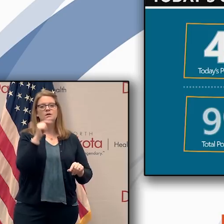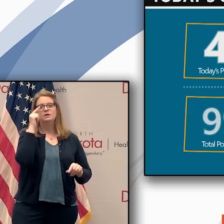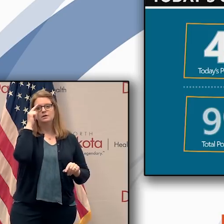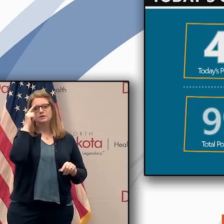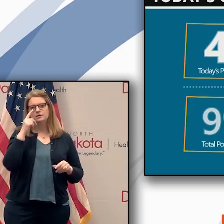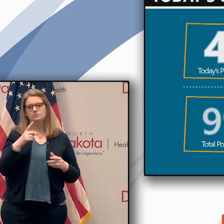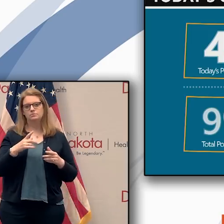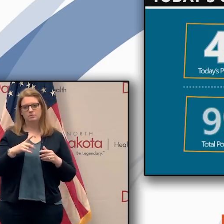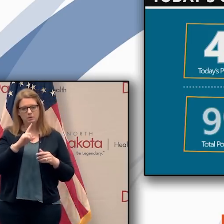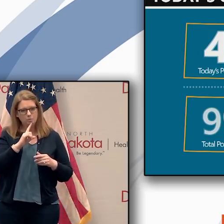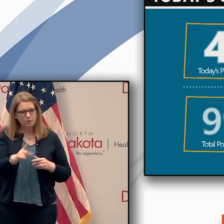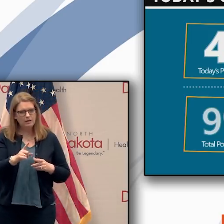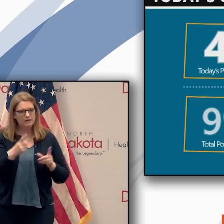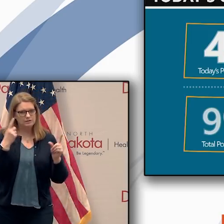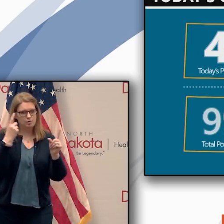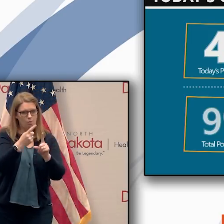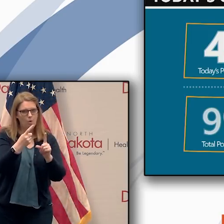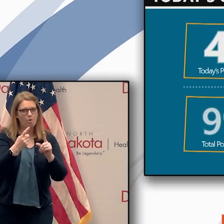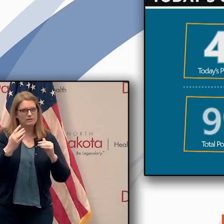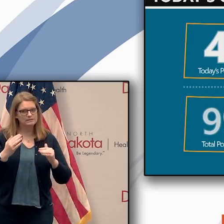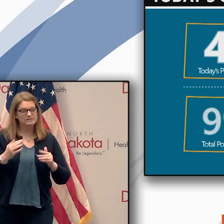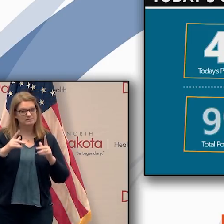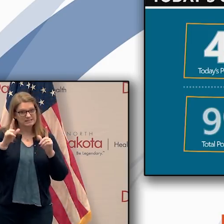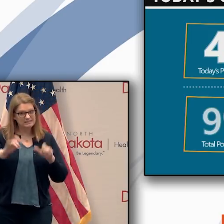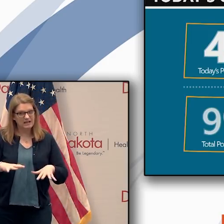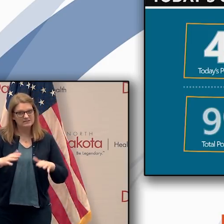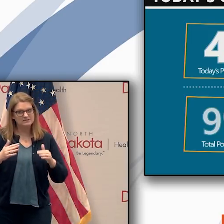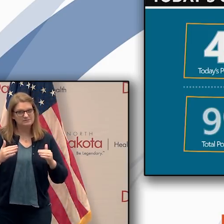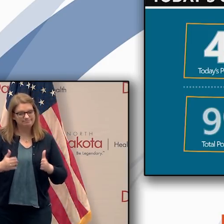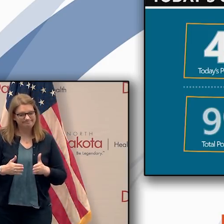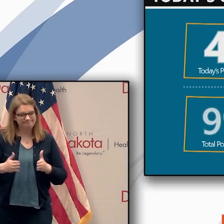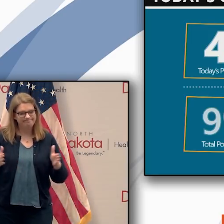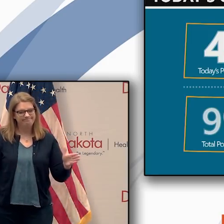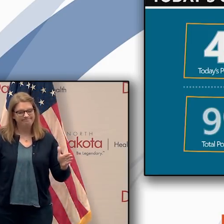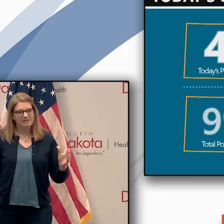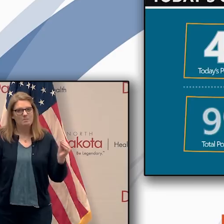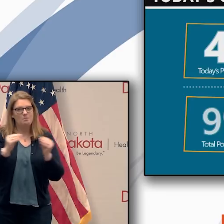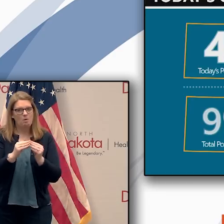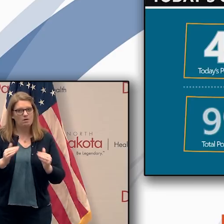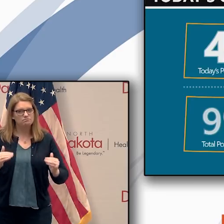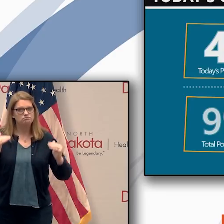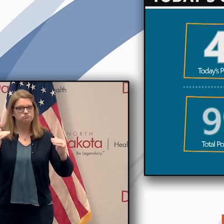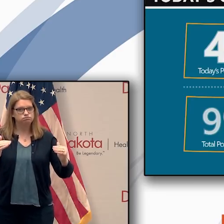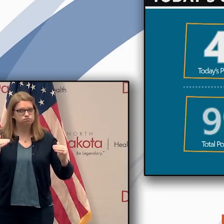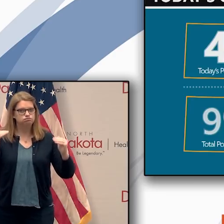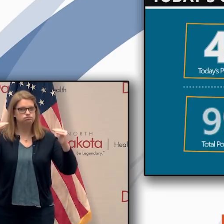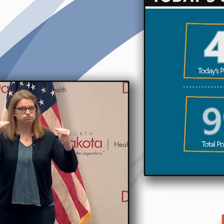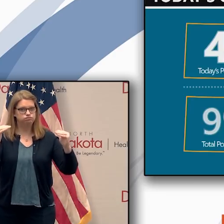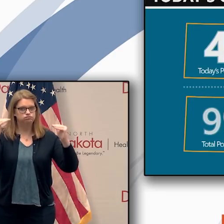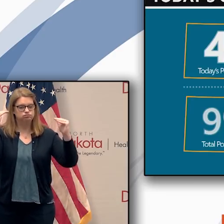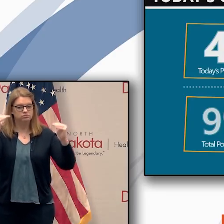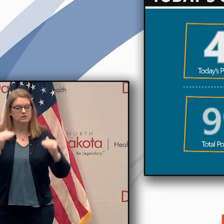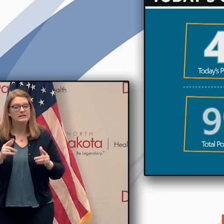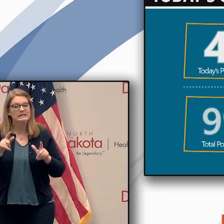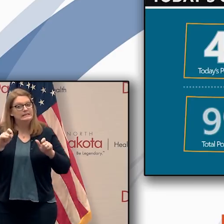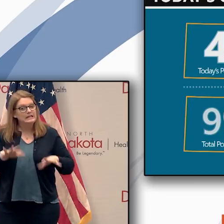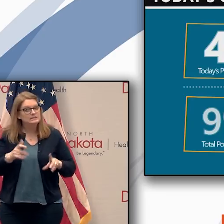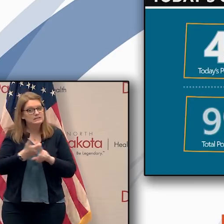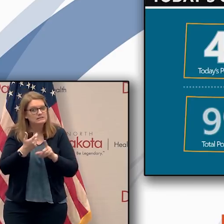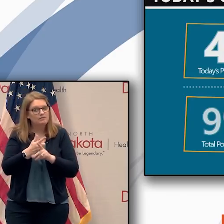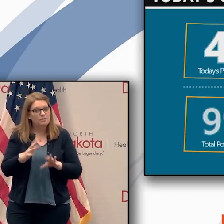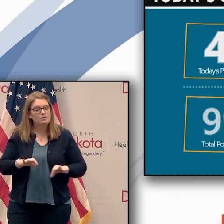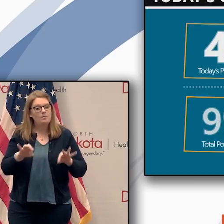important that we continue to keep our testing volumes up. It's the key to the execution of us to